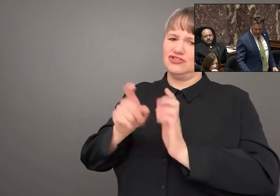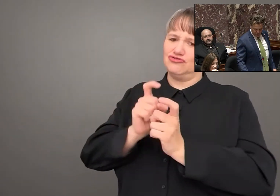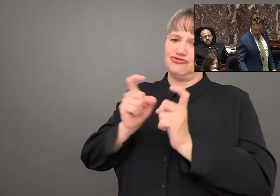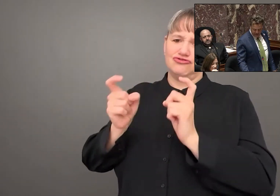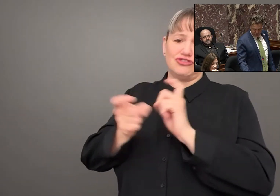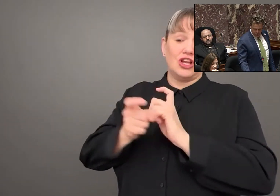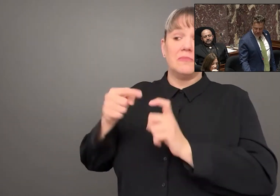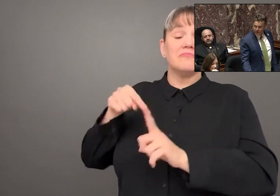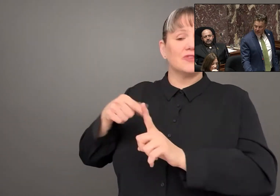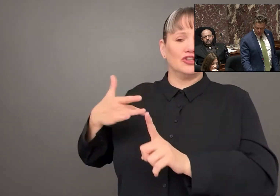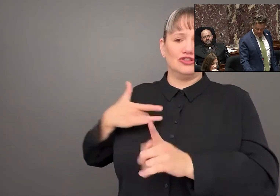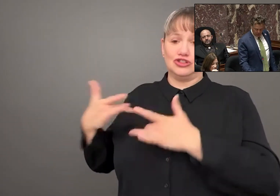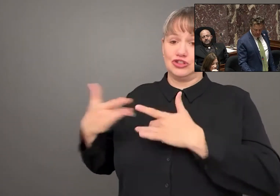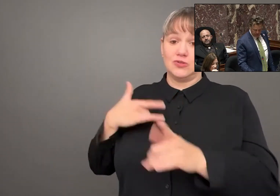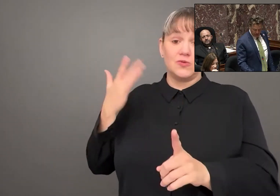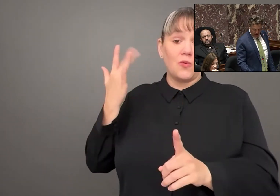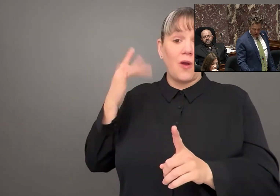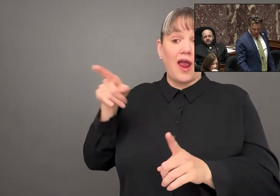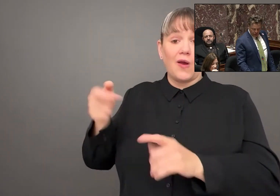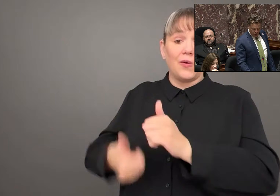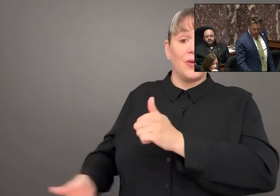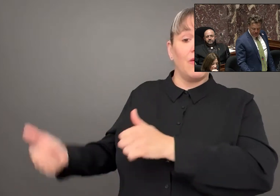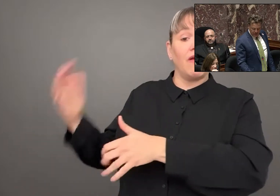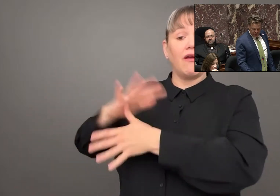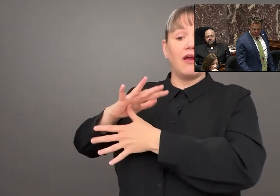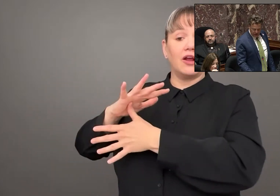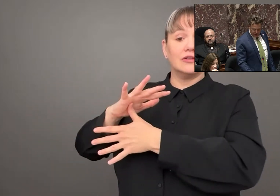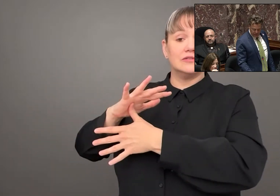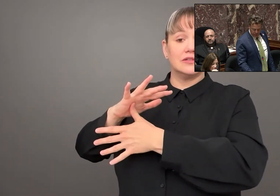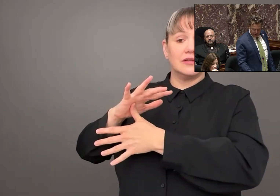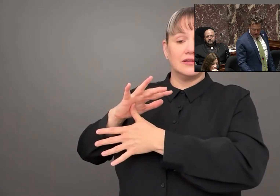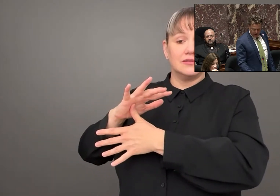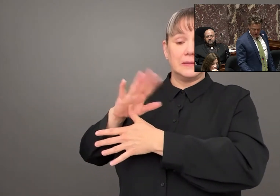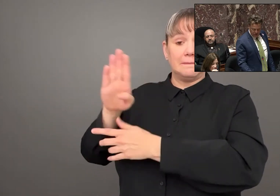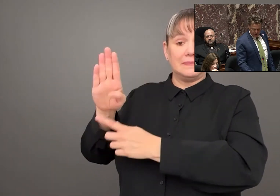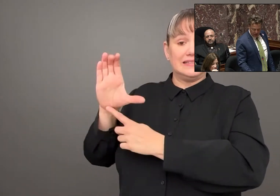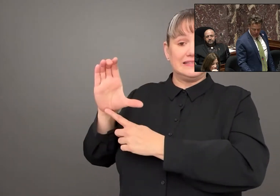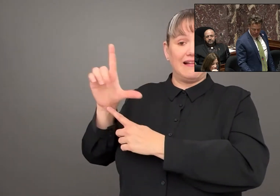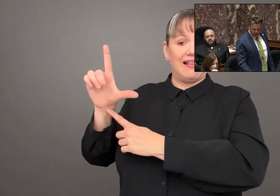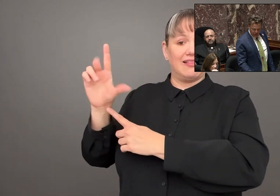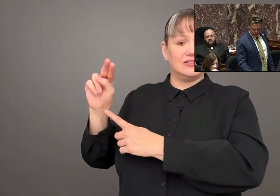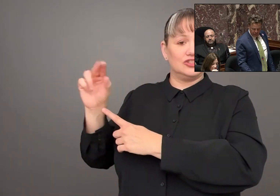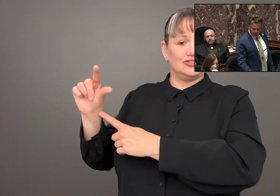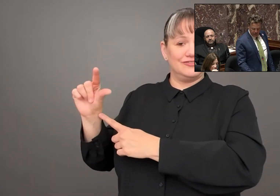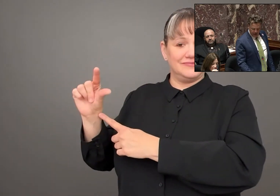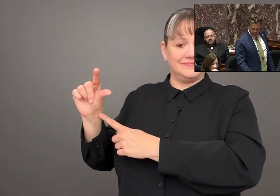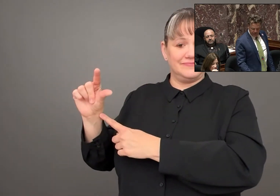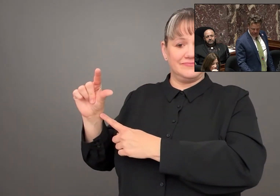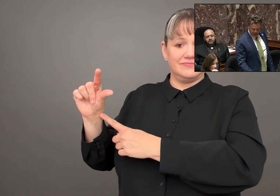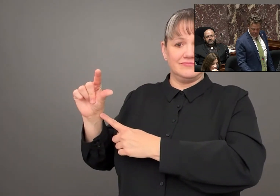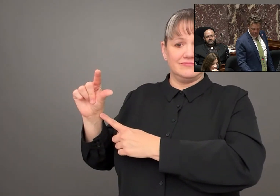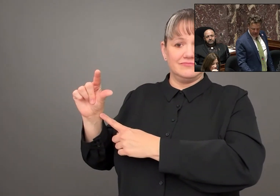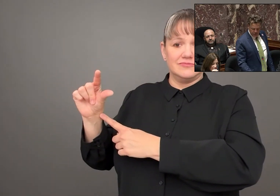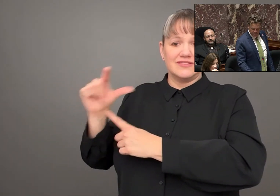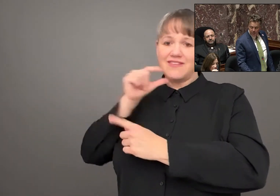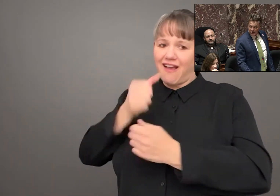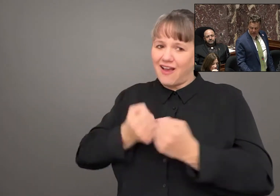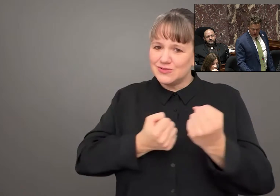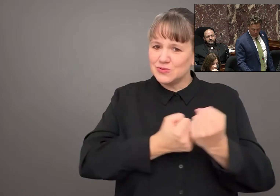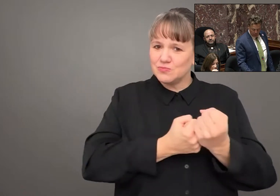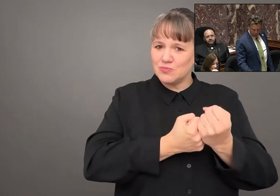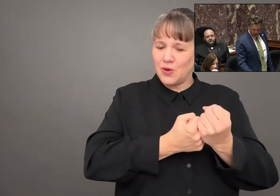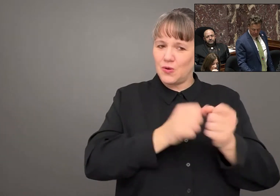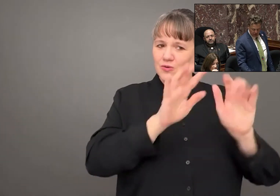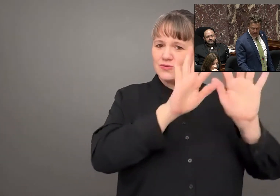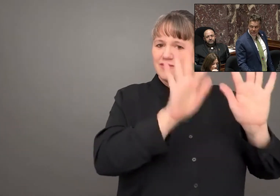development at the expense of BC's climate commitments. For a project like Silicim's LNG, liquefying using fossil gas instead of electricity means